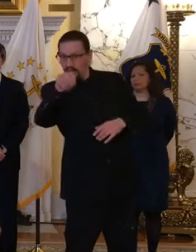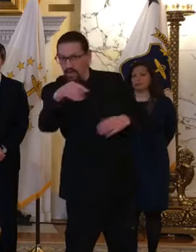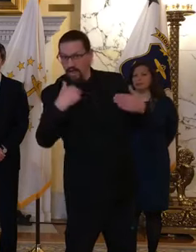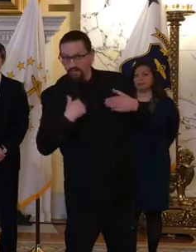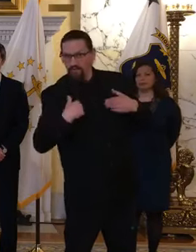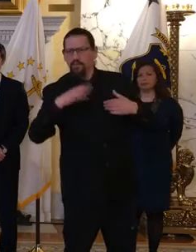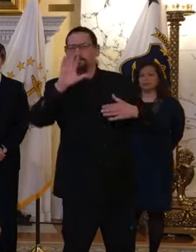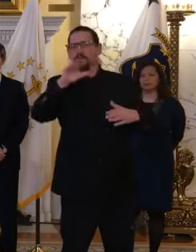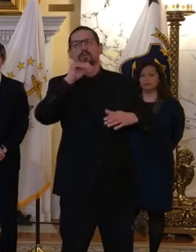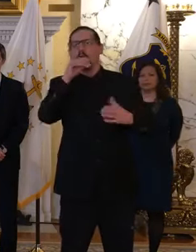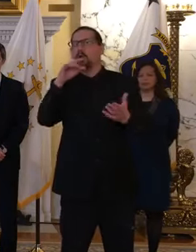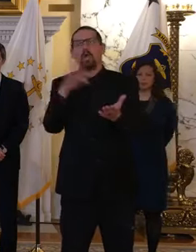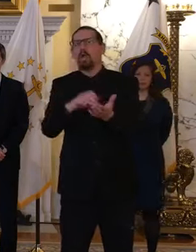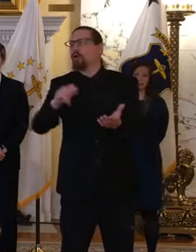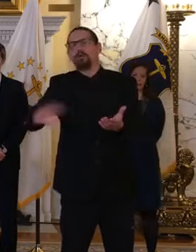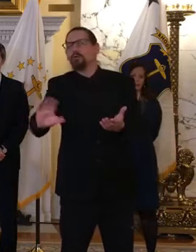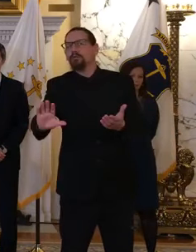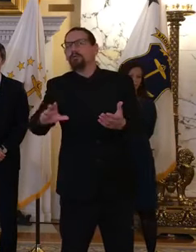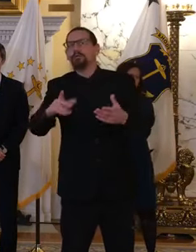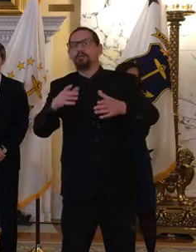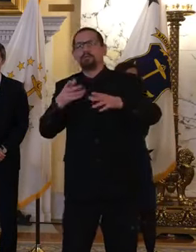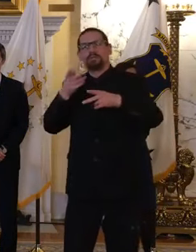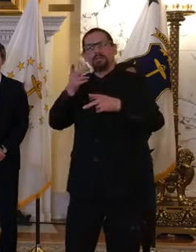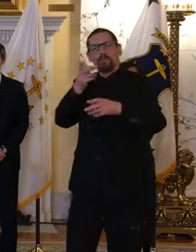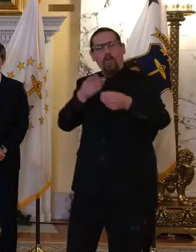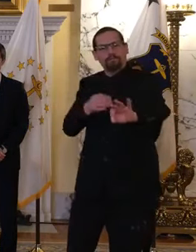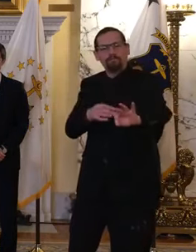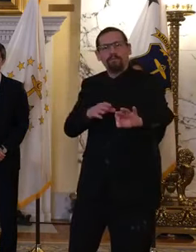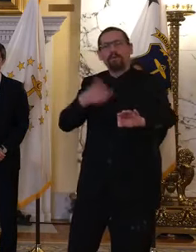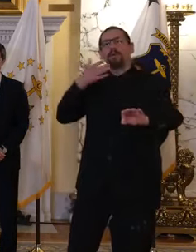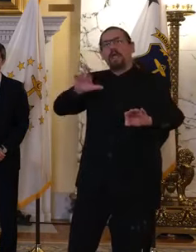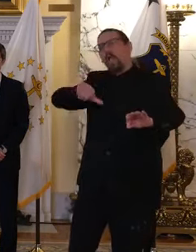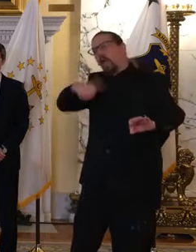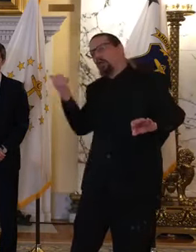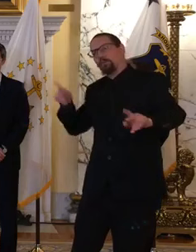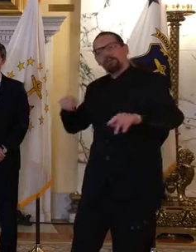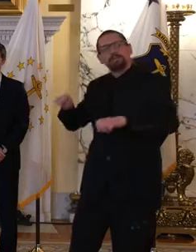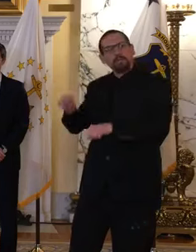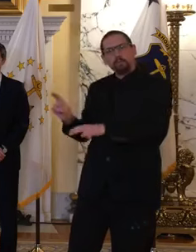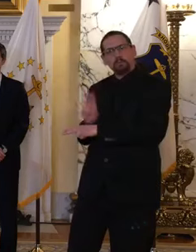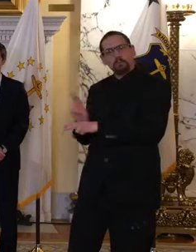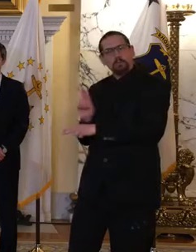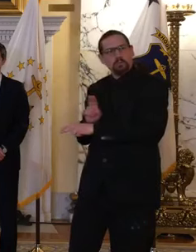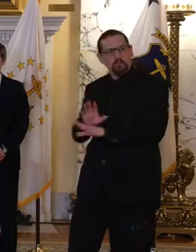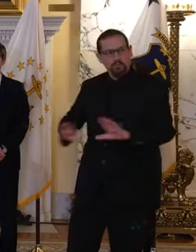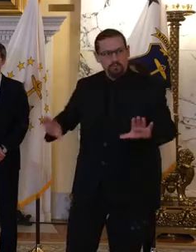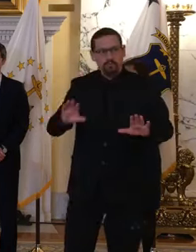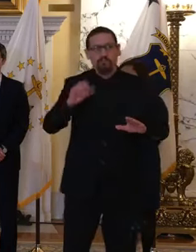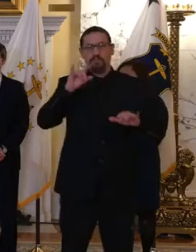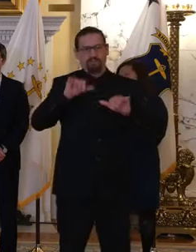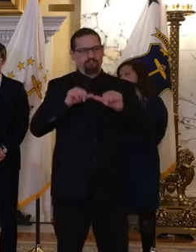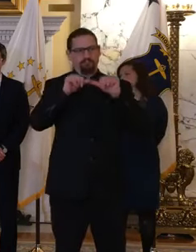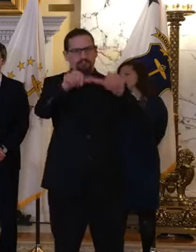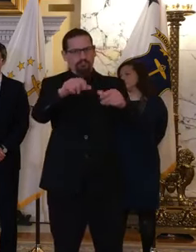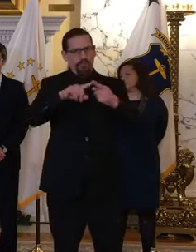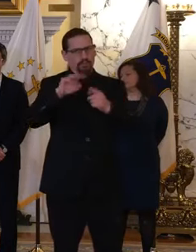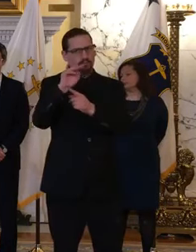out there, if you're struggling with Wi-Fi, starting today through May 18th, use the hotspot technology at no